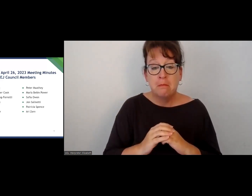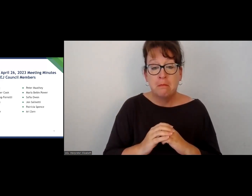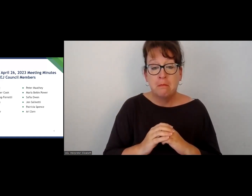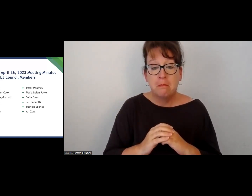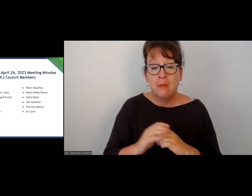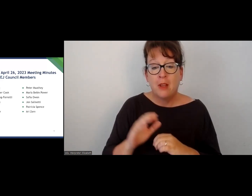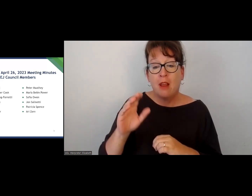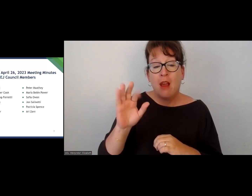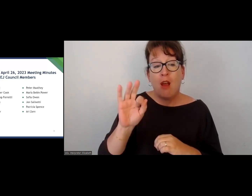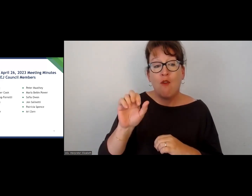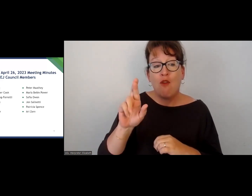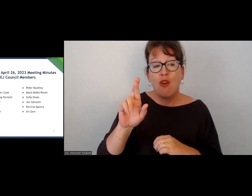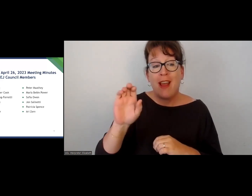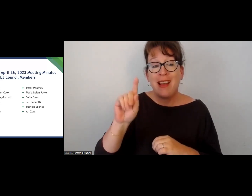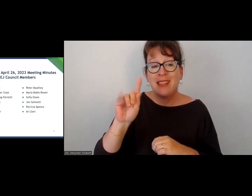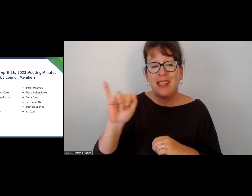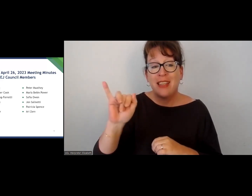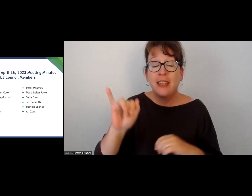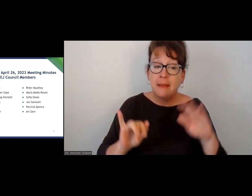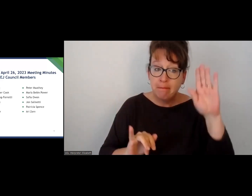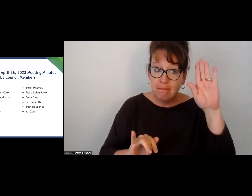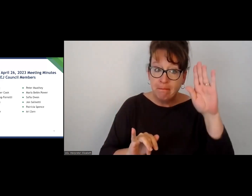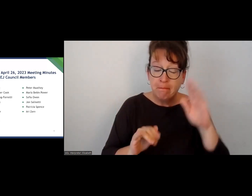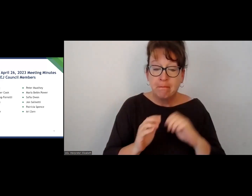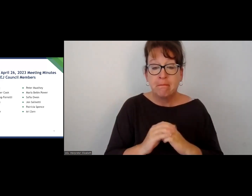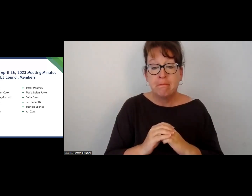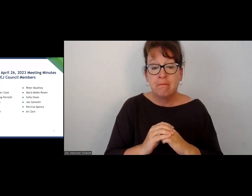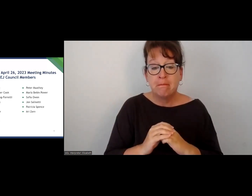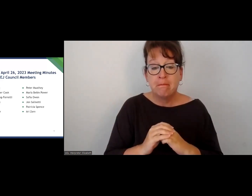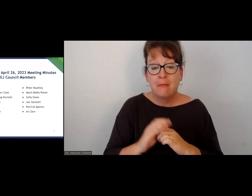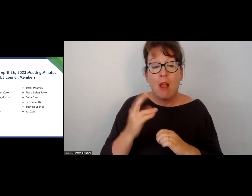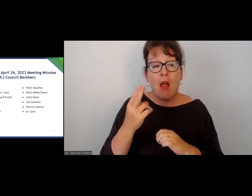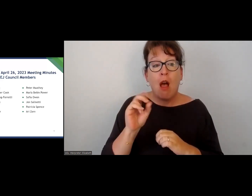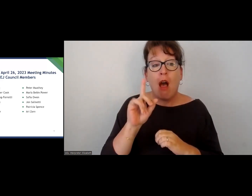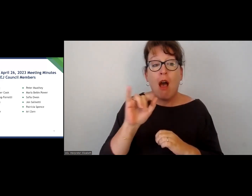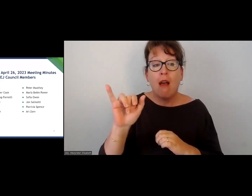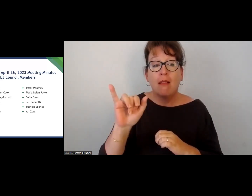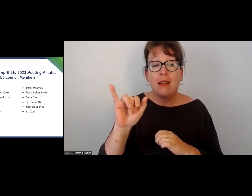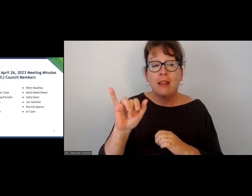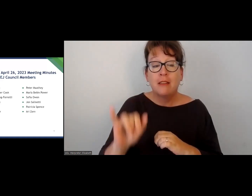Melissa Ferretti. Here. Carol Holly.